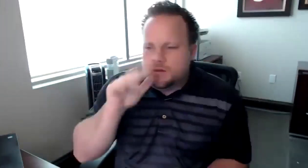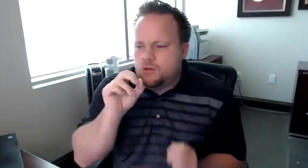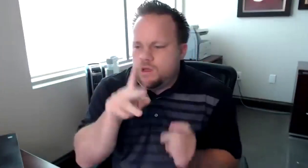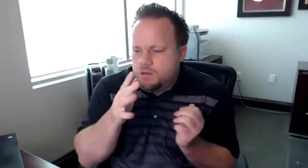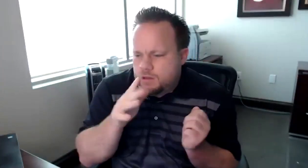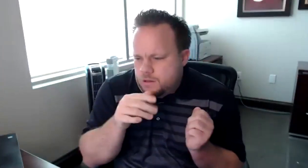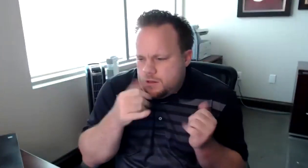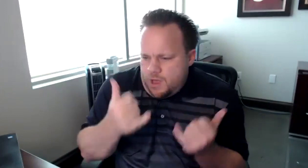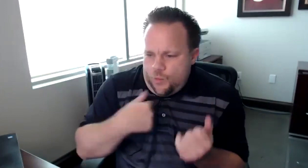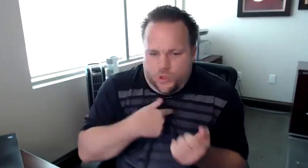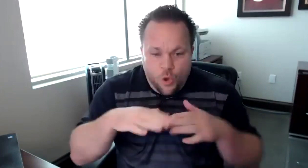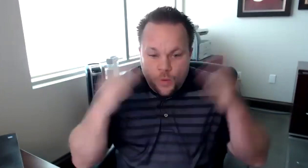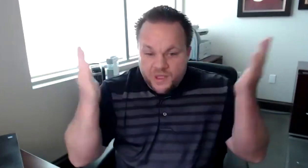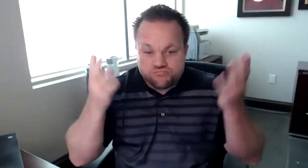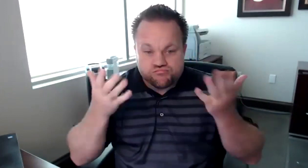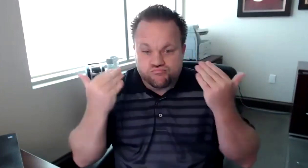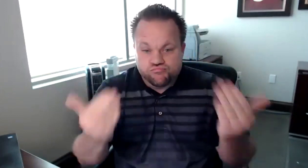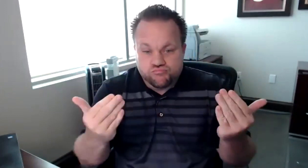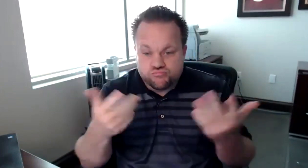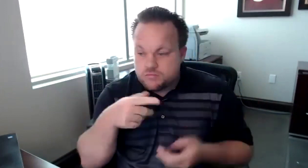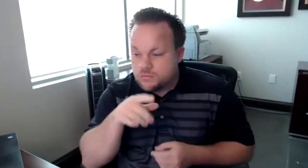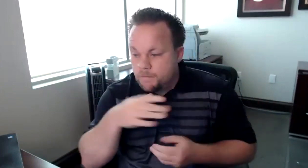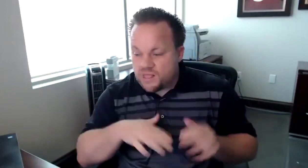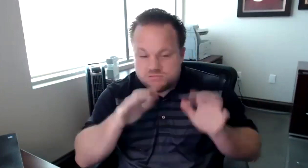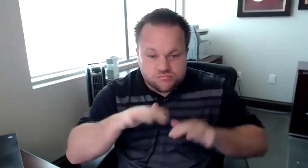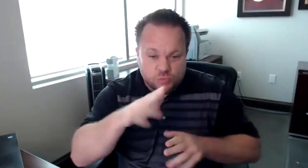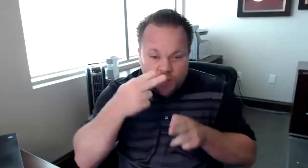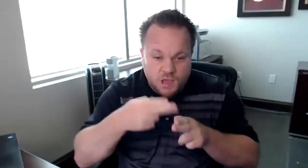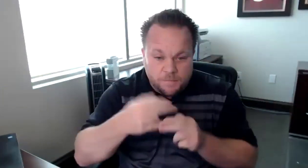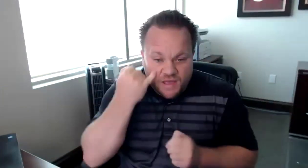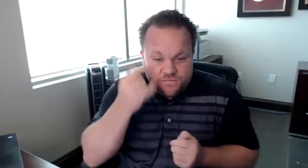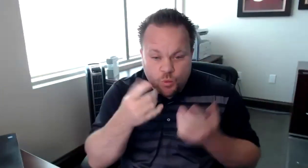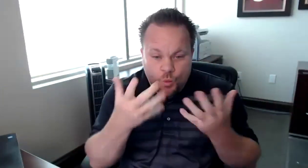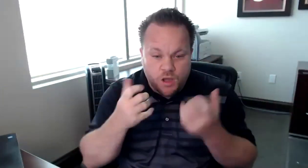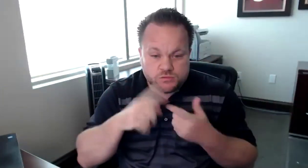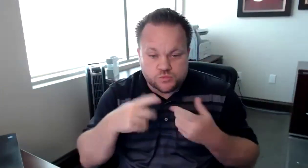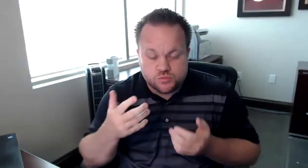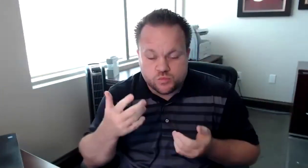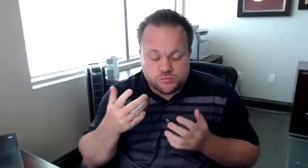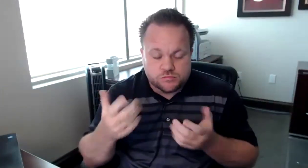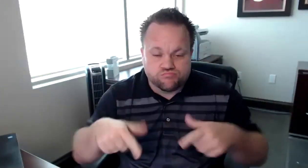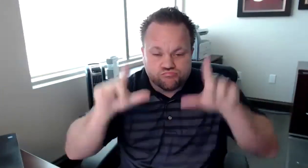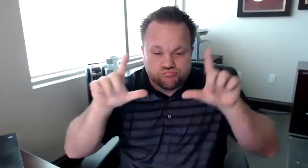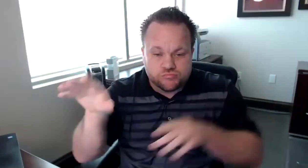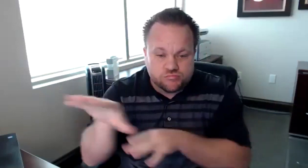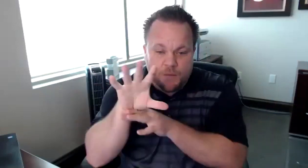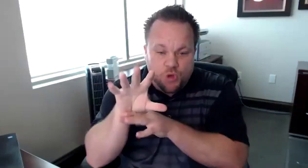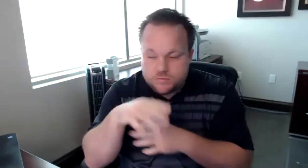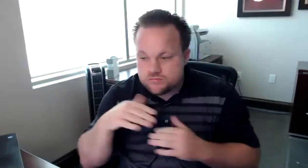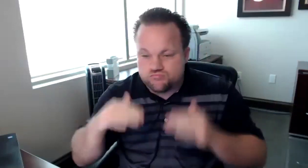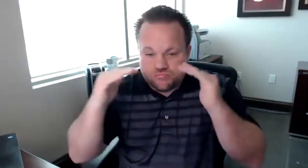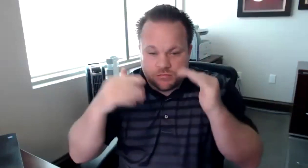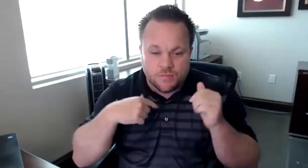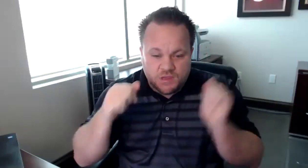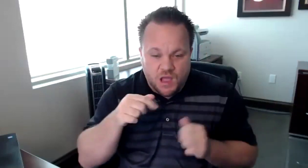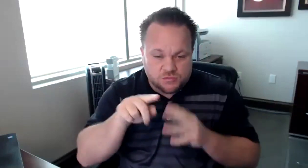Okay, yes, hello. We're going to now be opening this up to discussion. If you could please type your name, and so that